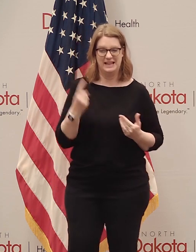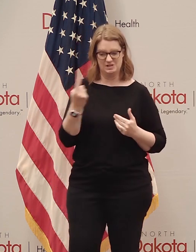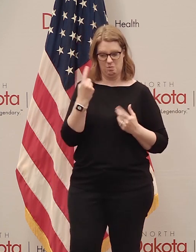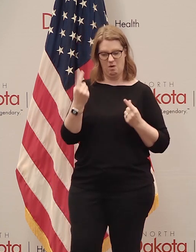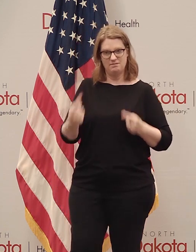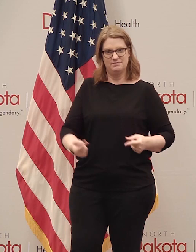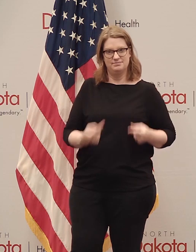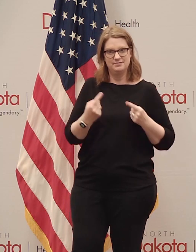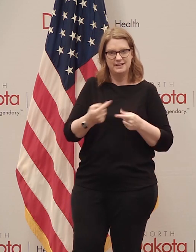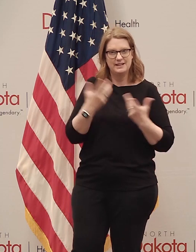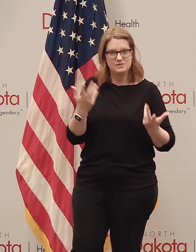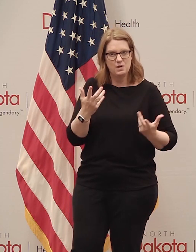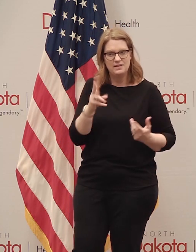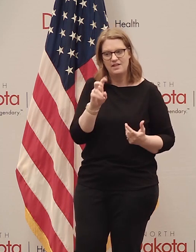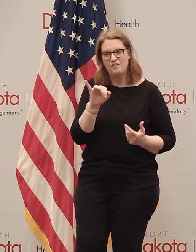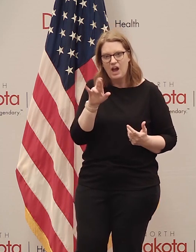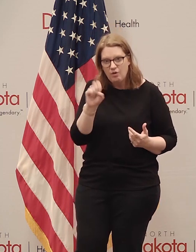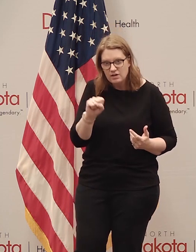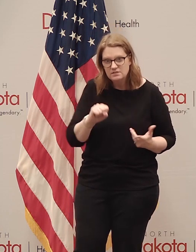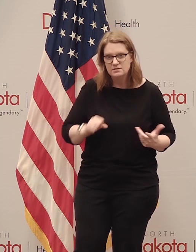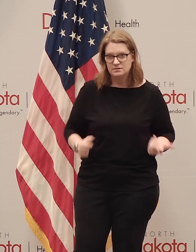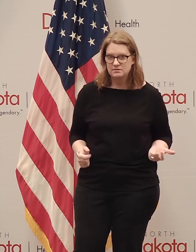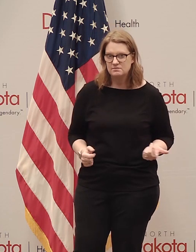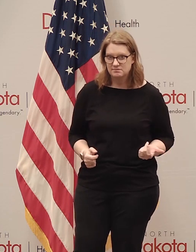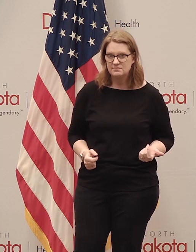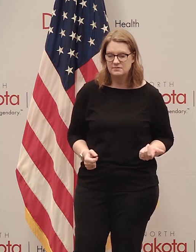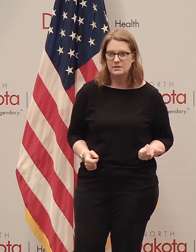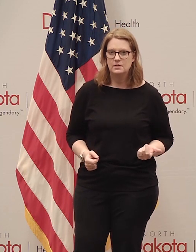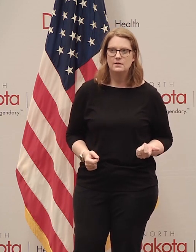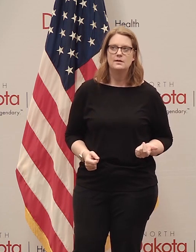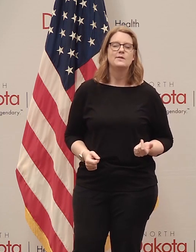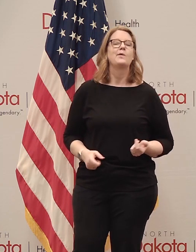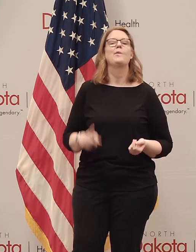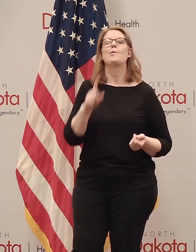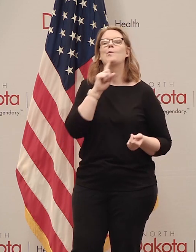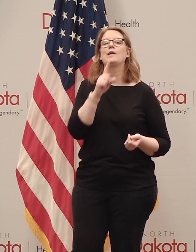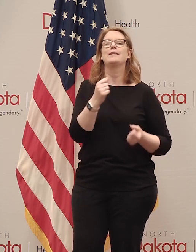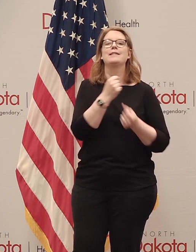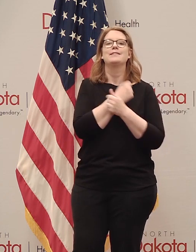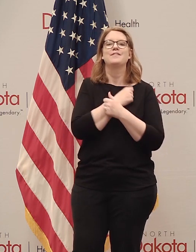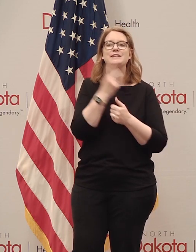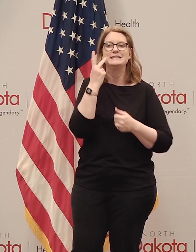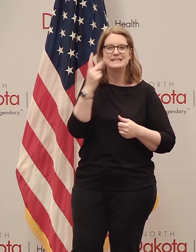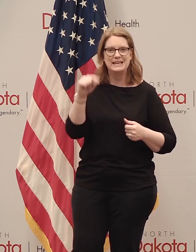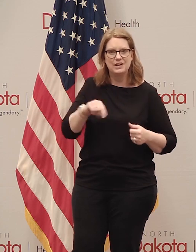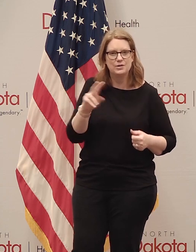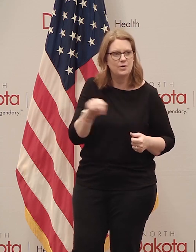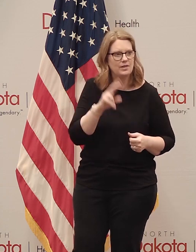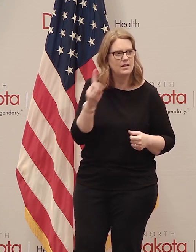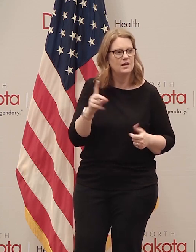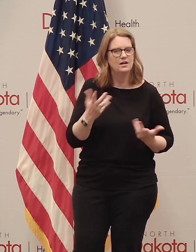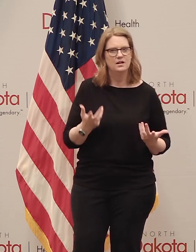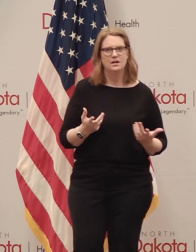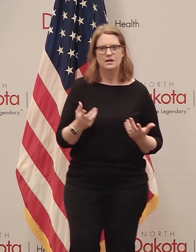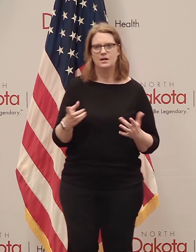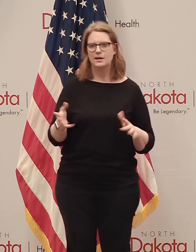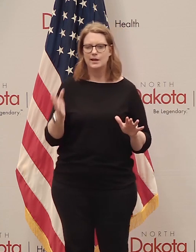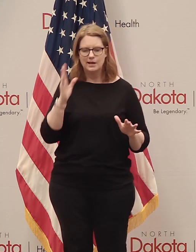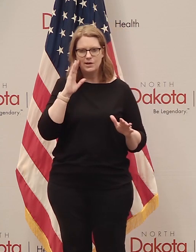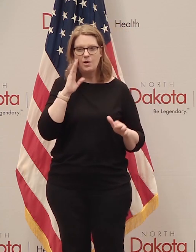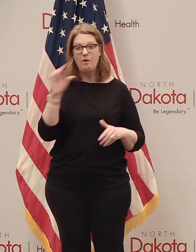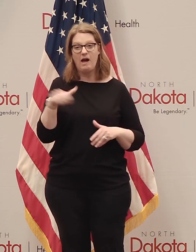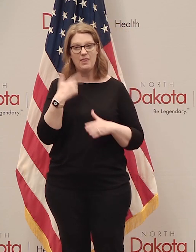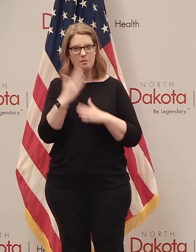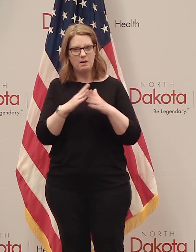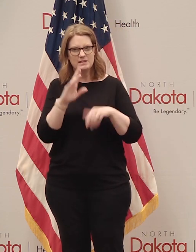that's the battle of the virus. I would really love to see in North Dakota that we could just skip this thing that other parts of the